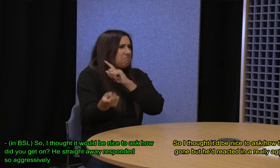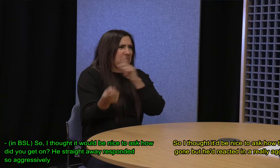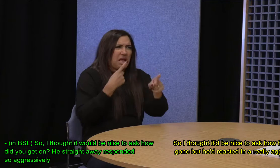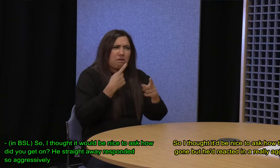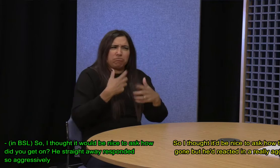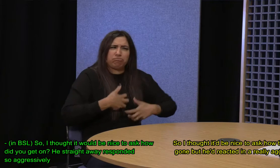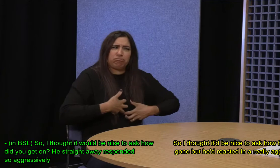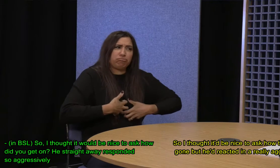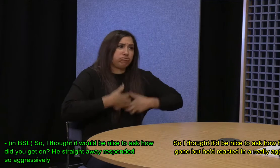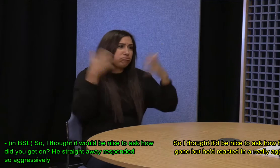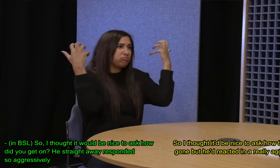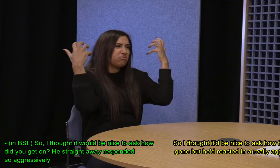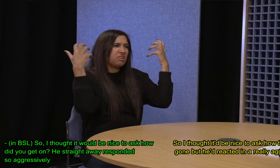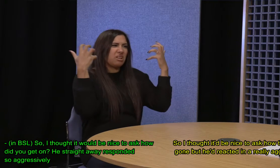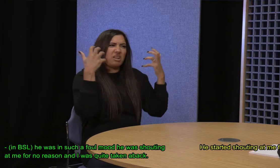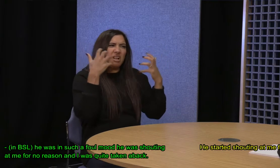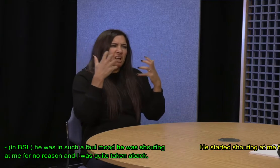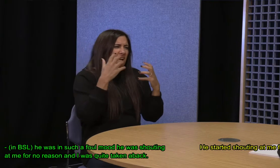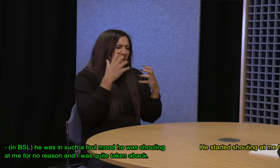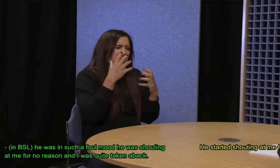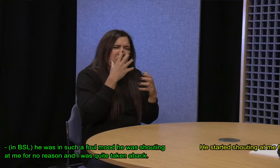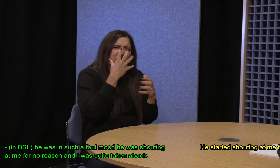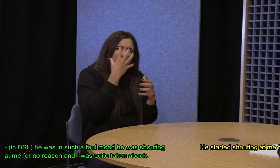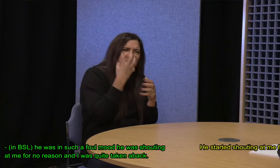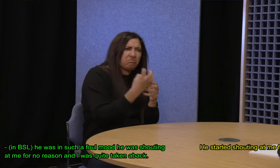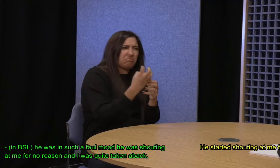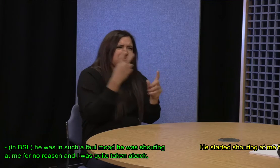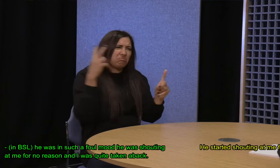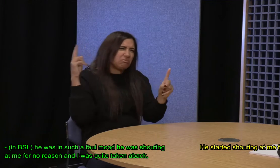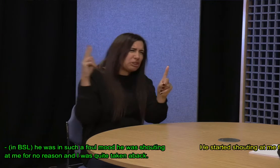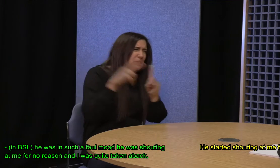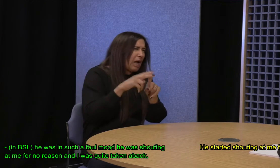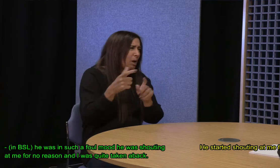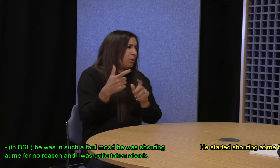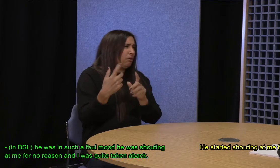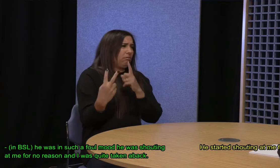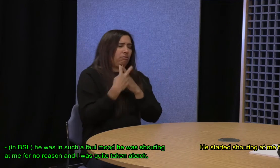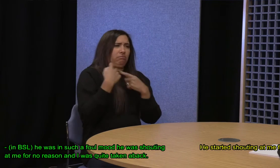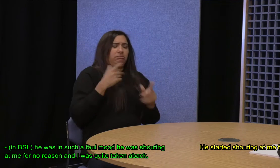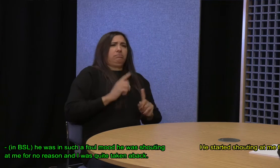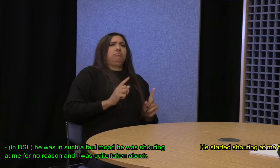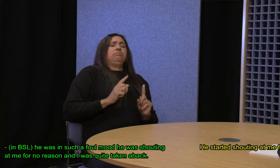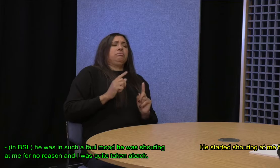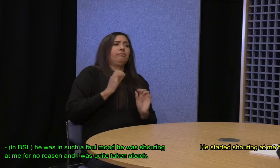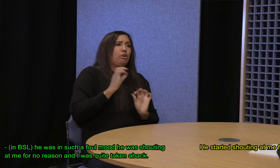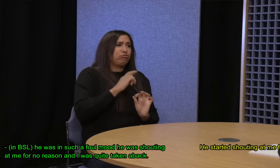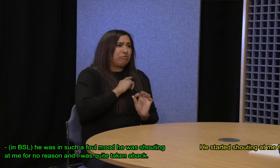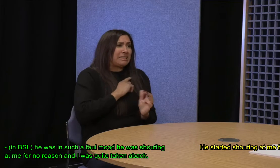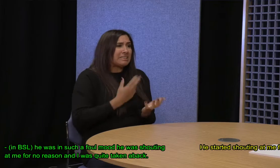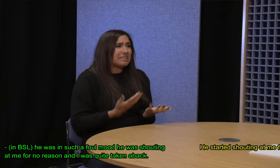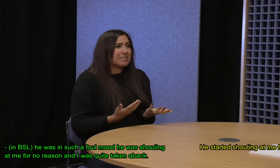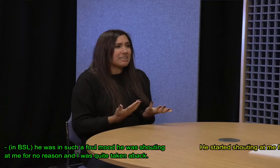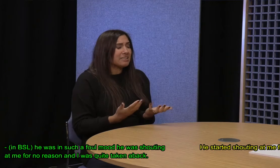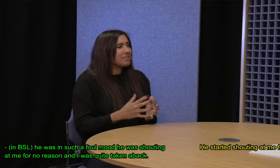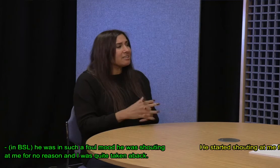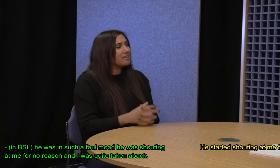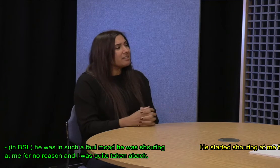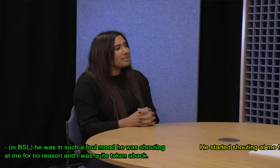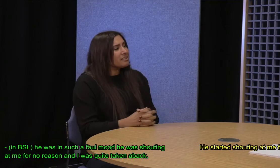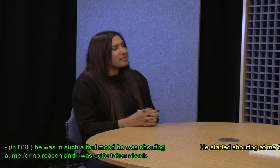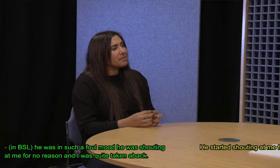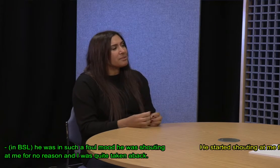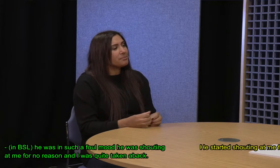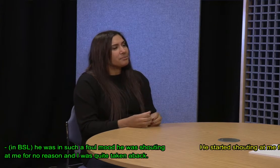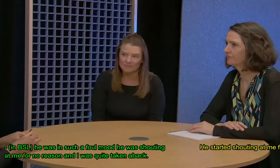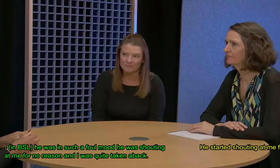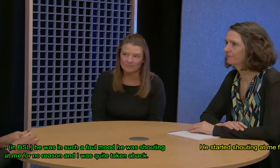party had gone. But he'd reacted in a really aggressive way, started shouting at me for